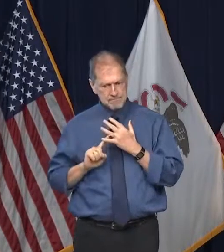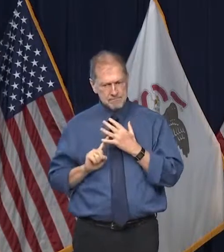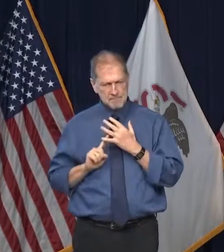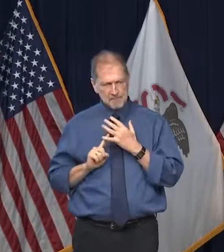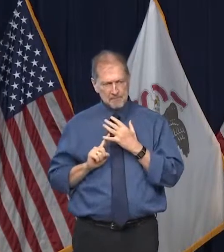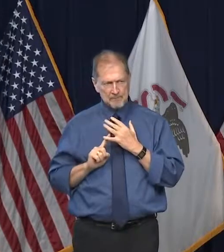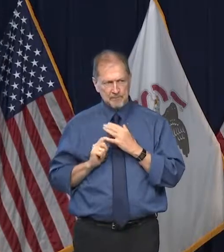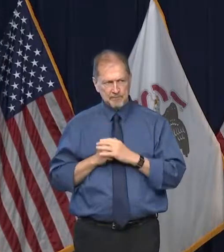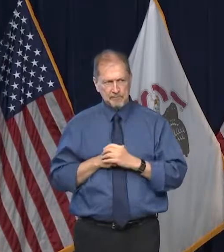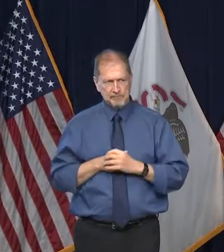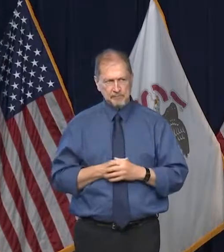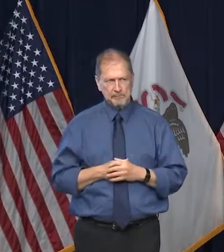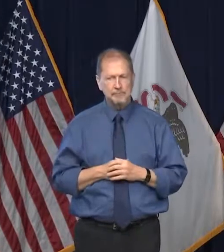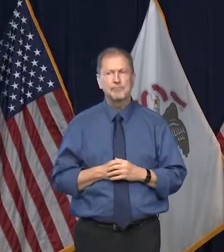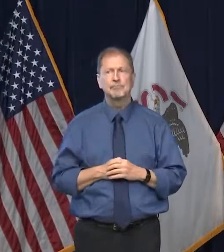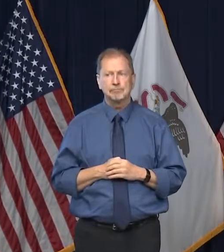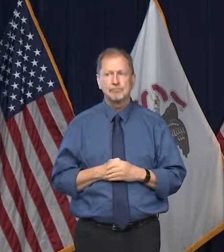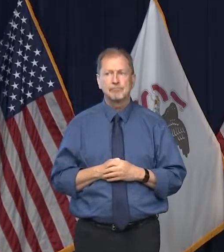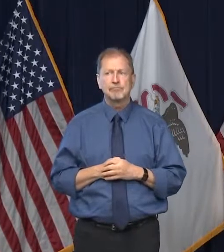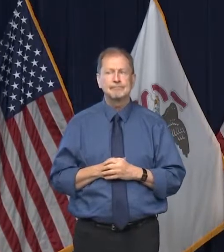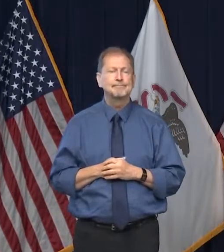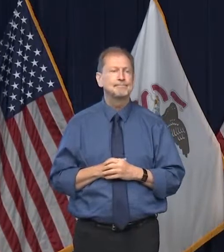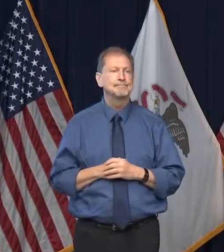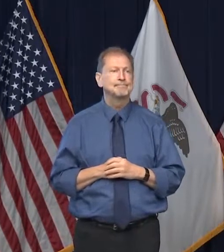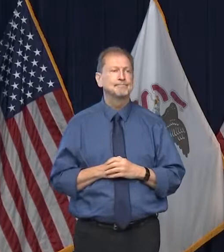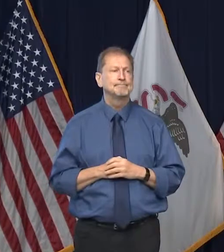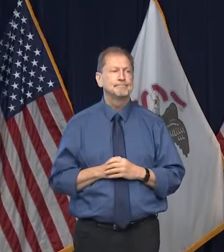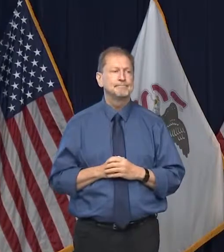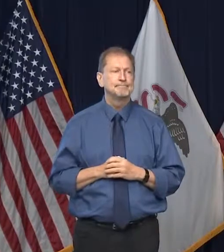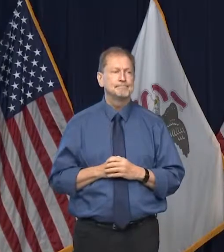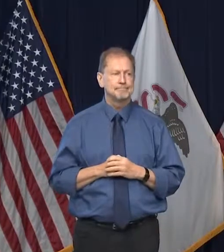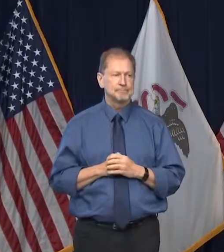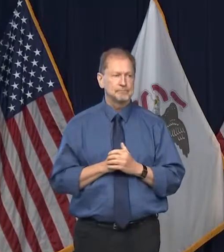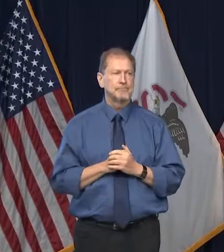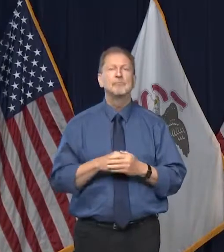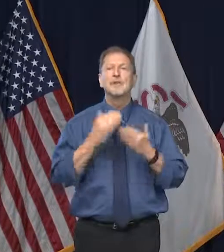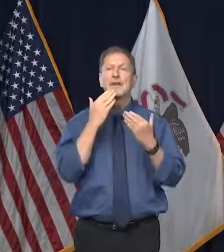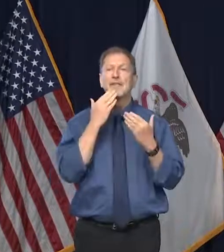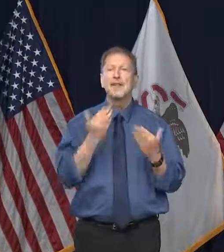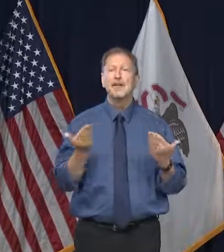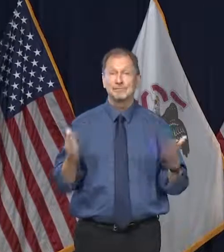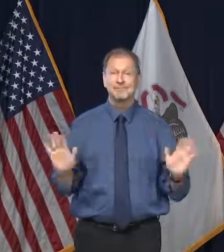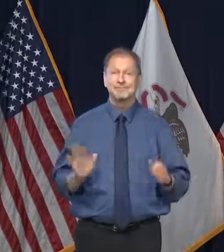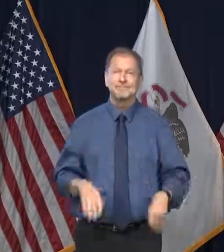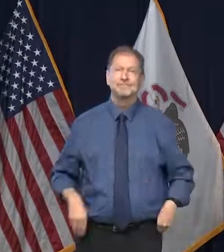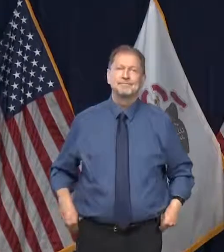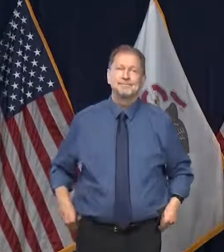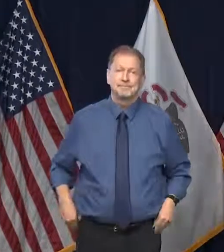Yeah, I think that looks like everything. Great. Thank you, everyone.